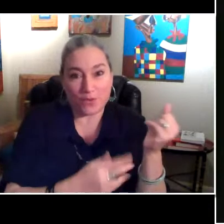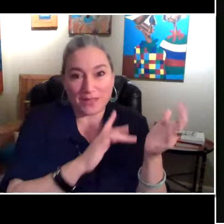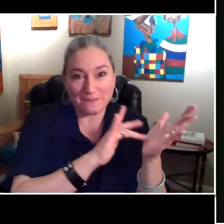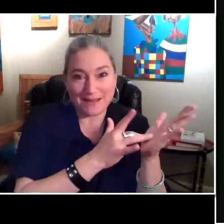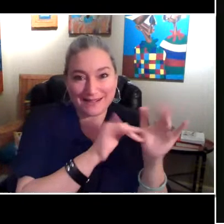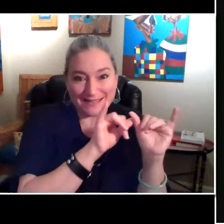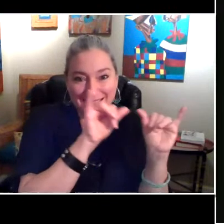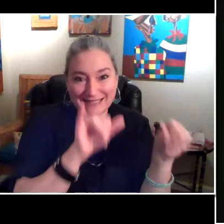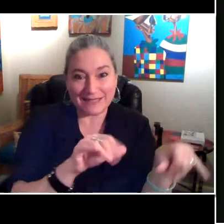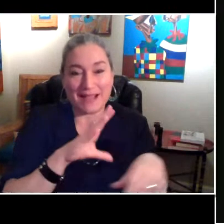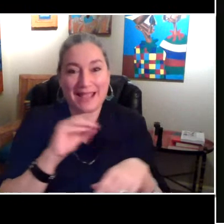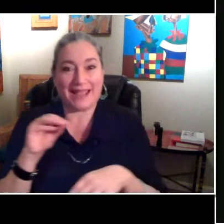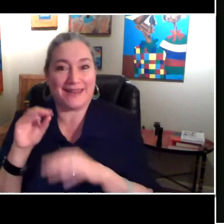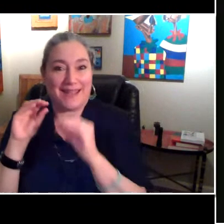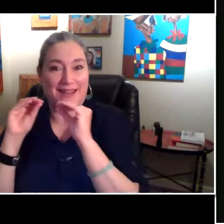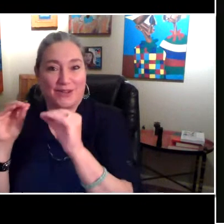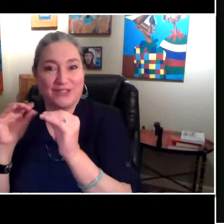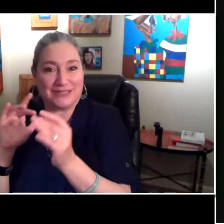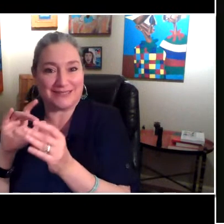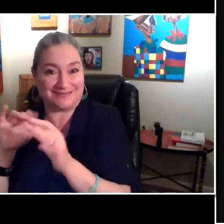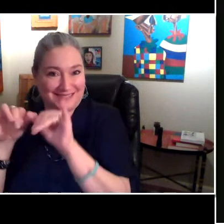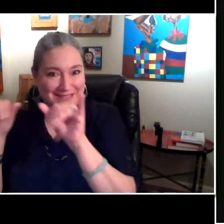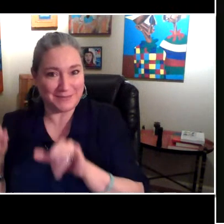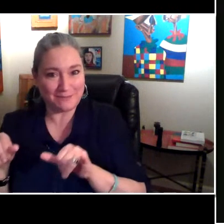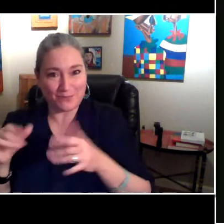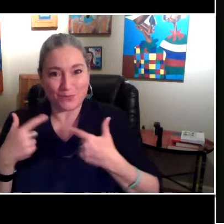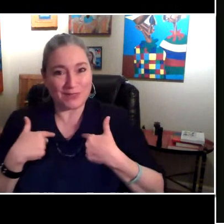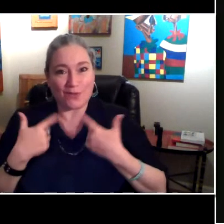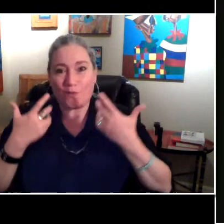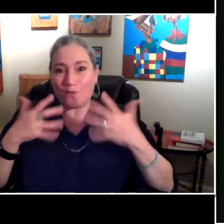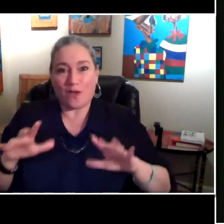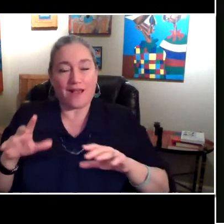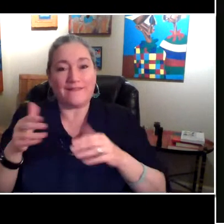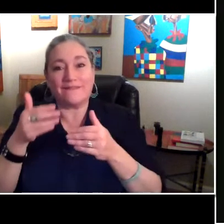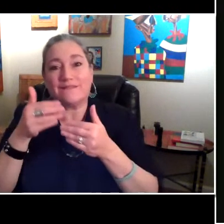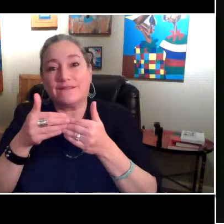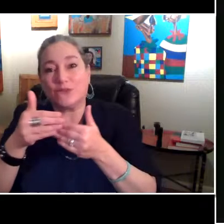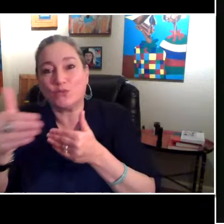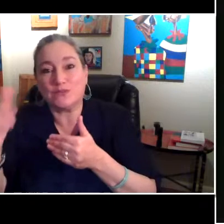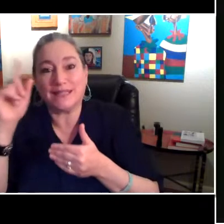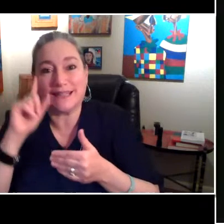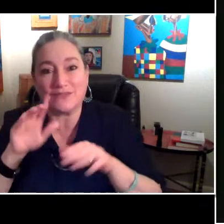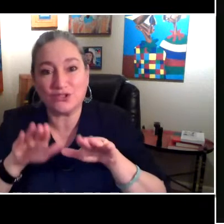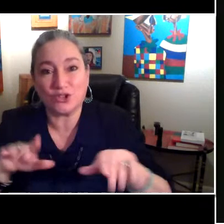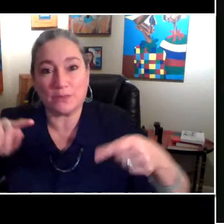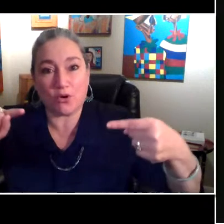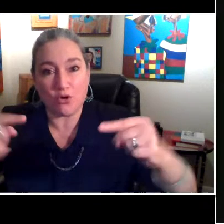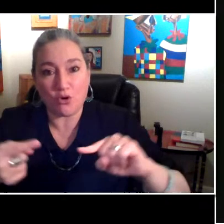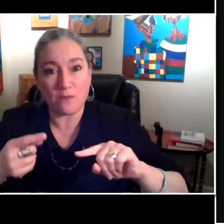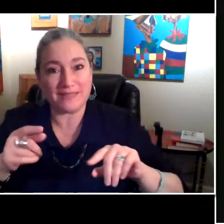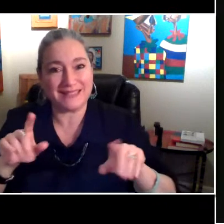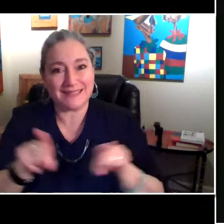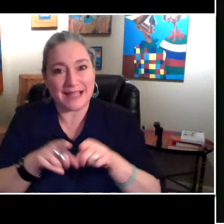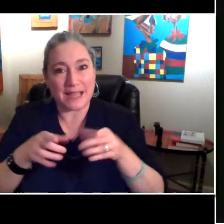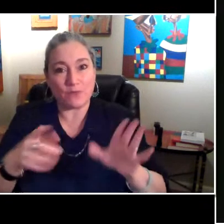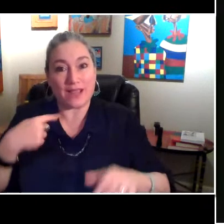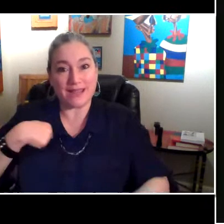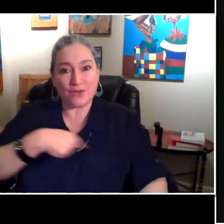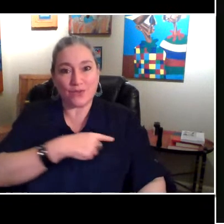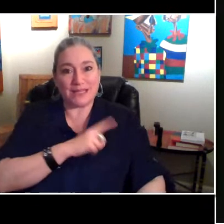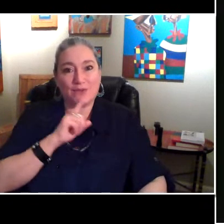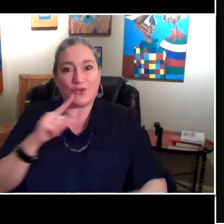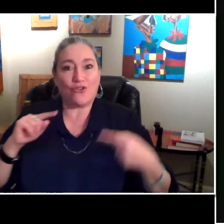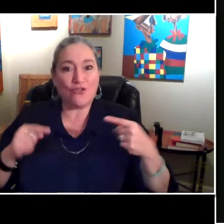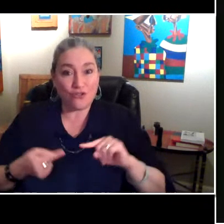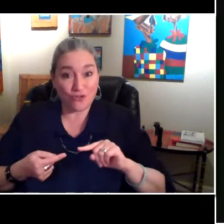deaf professionals means that we know what not to do in both the medical and educational settings.